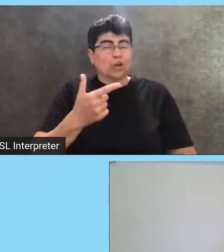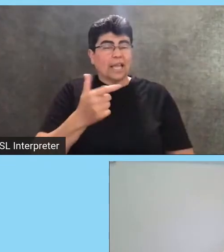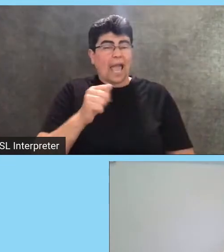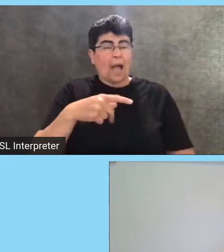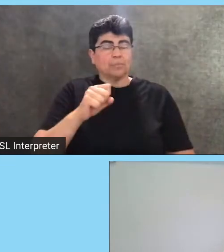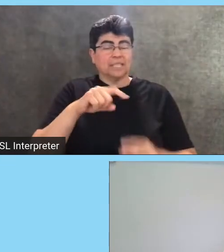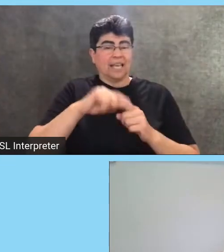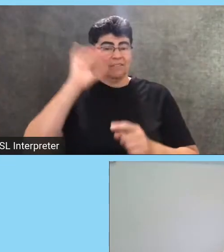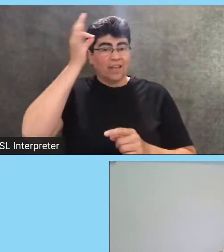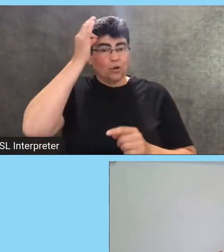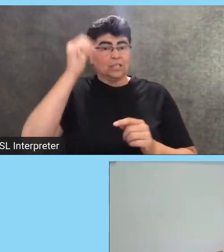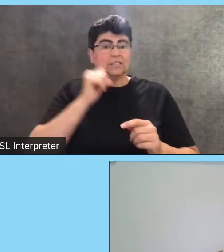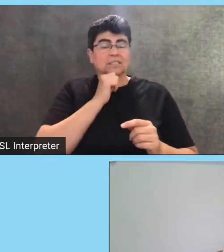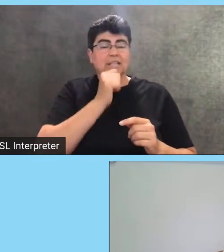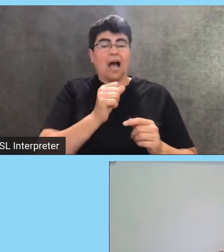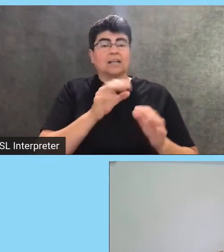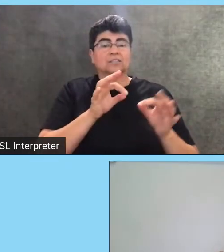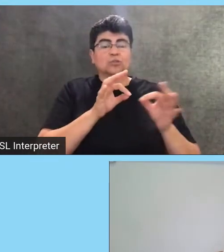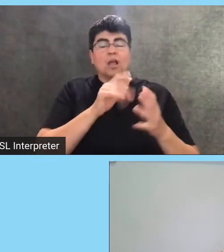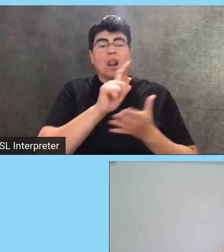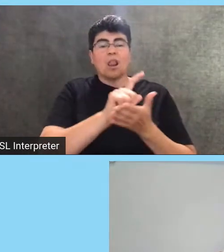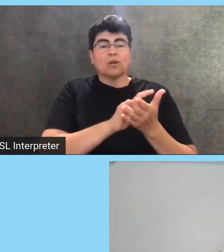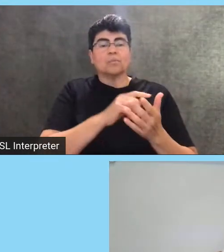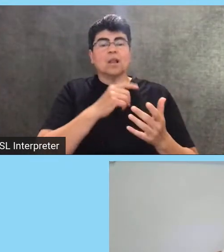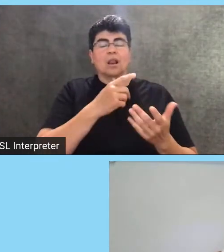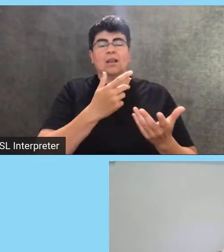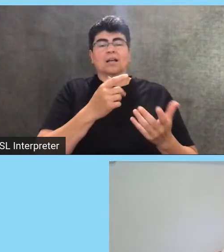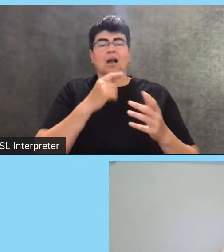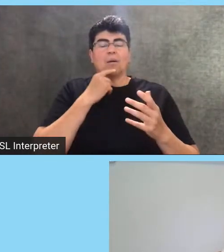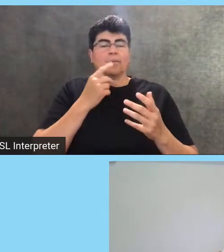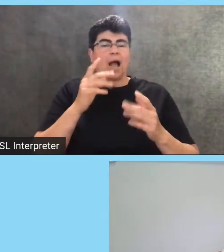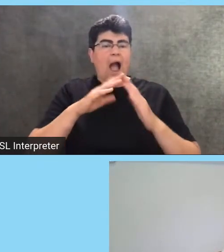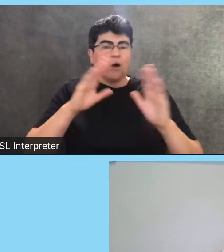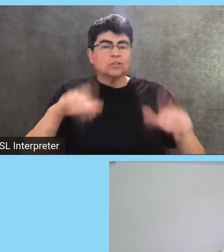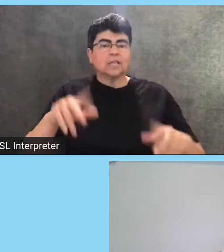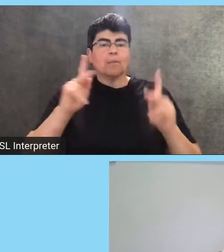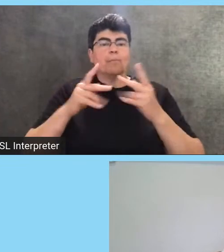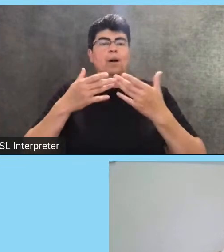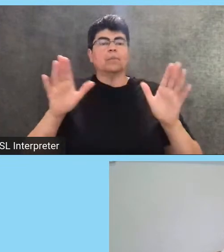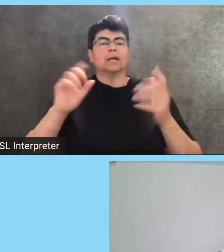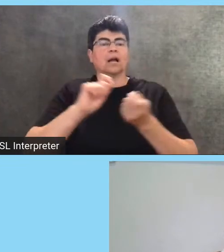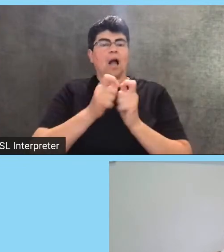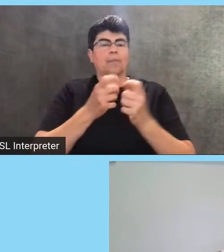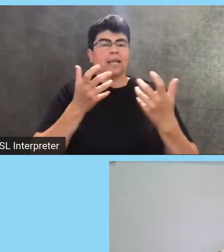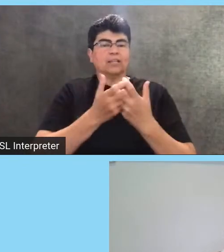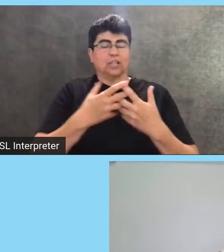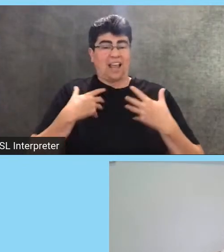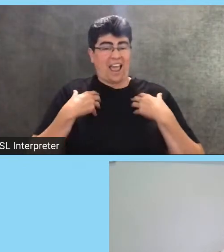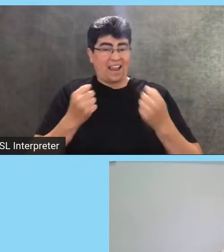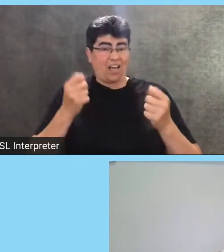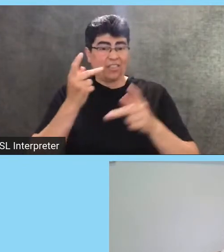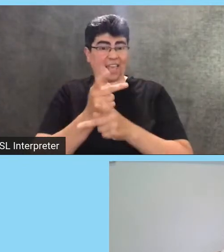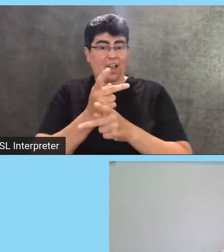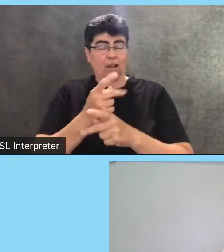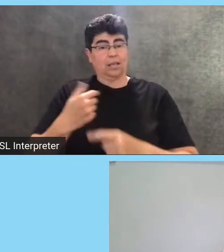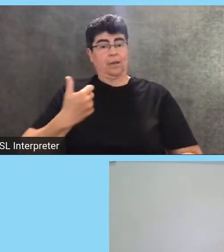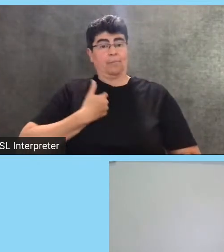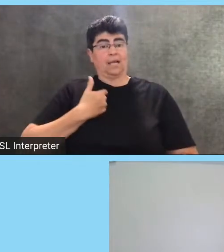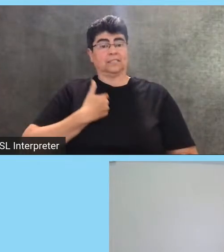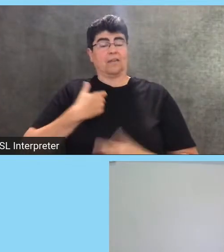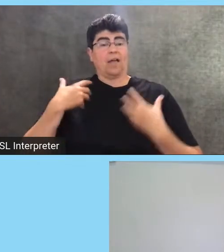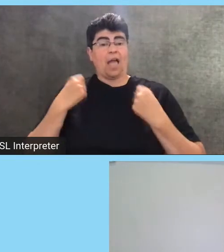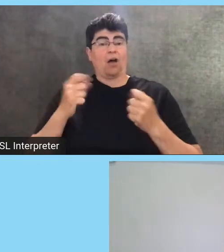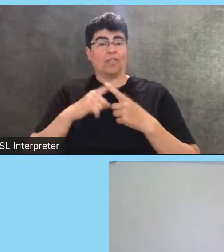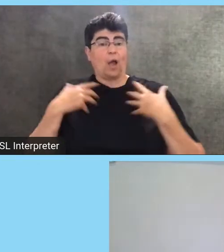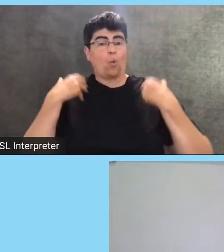federal non-description laws, such as housing, public accommodation, and healthcare. As a health and wellness